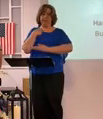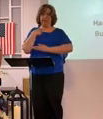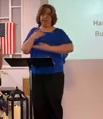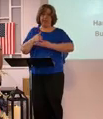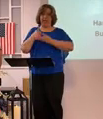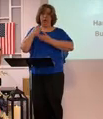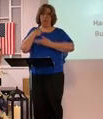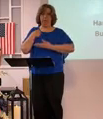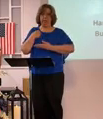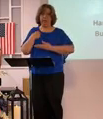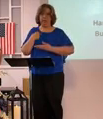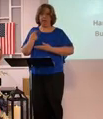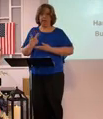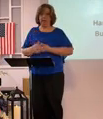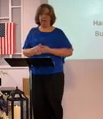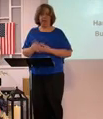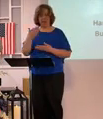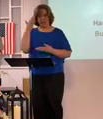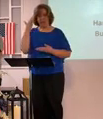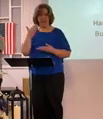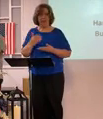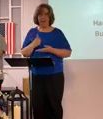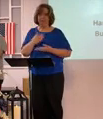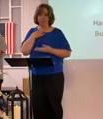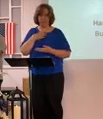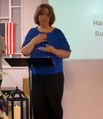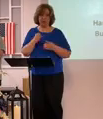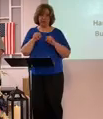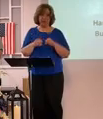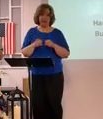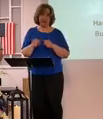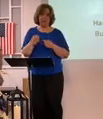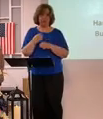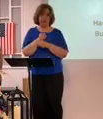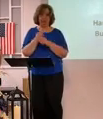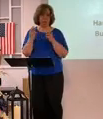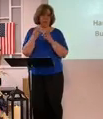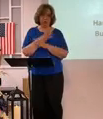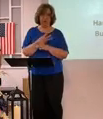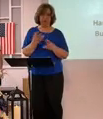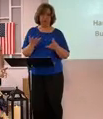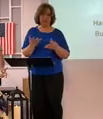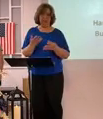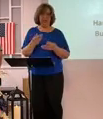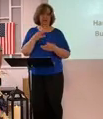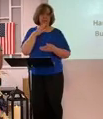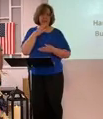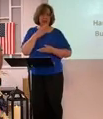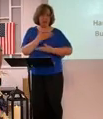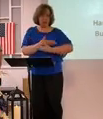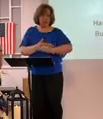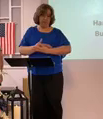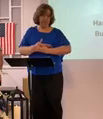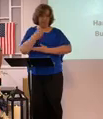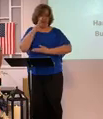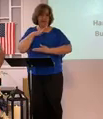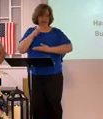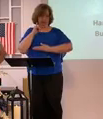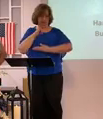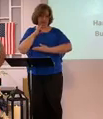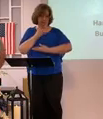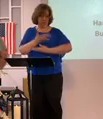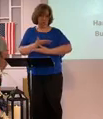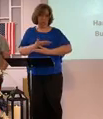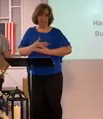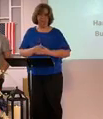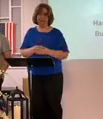you, I'll look like a bull in a china shop. You know, I'm just going to make things so much worse. And all I could tell him is, God loves you. I can't, you know, I couldn't do